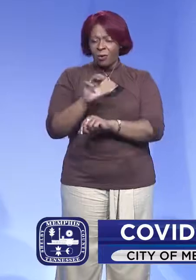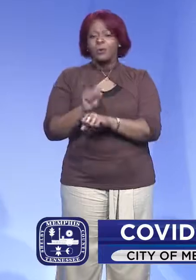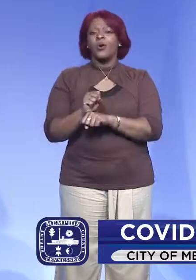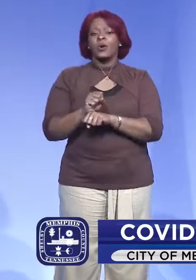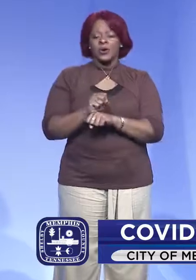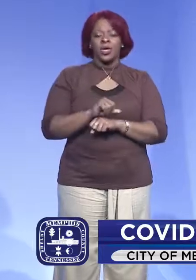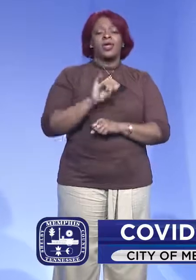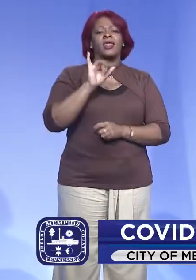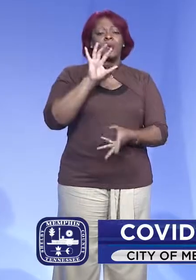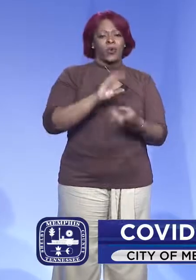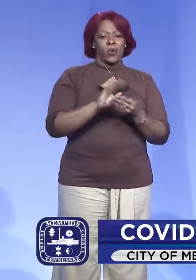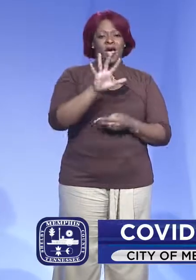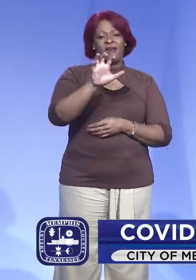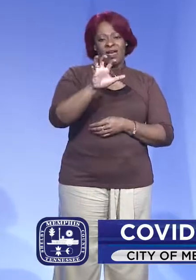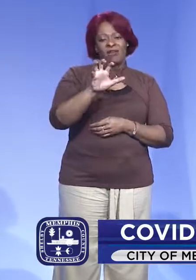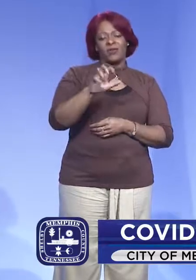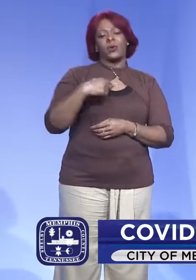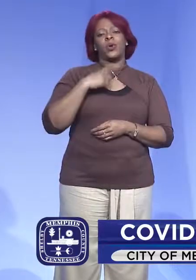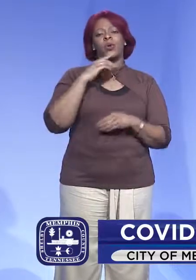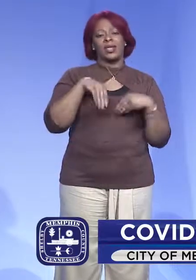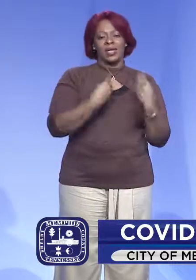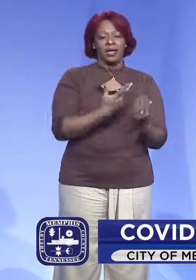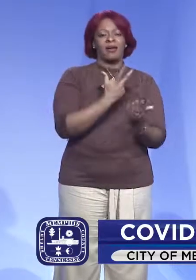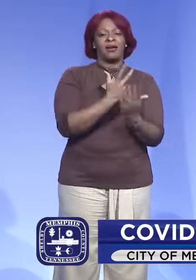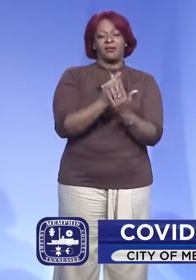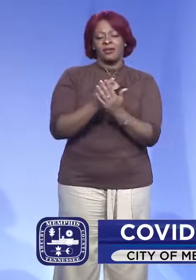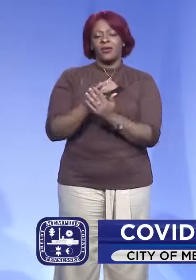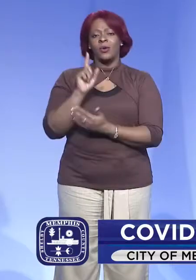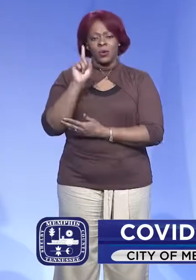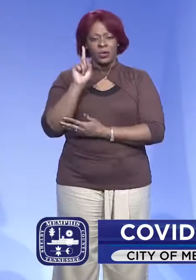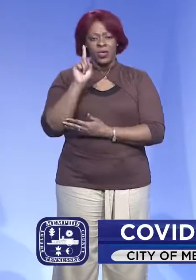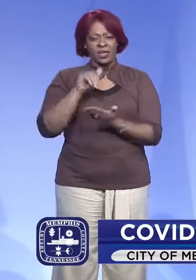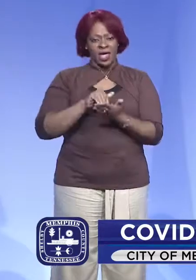was 500. We actually administered